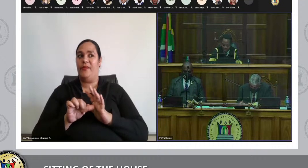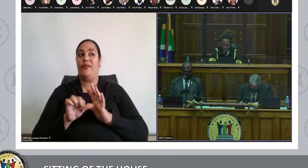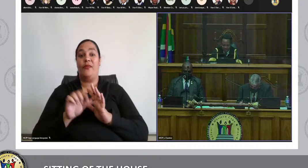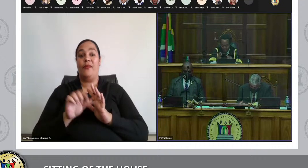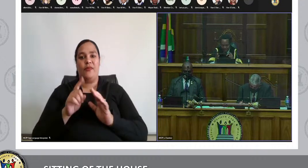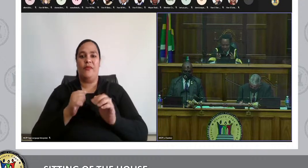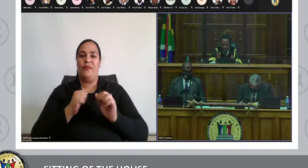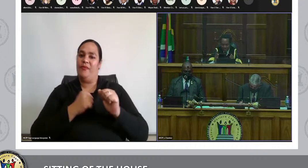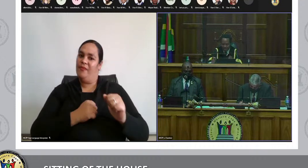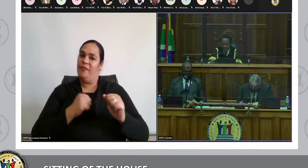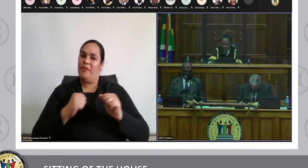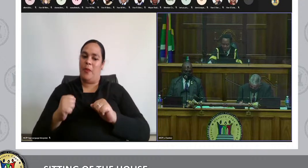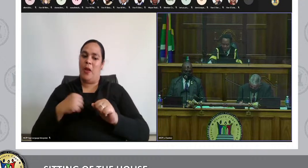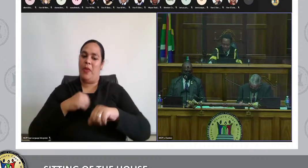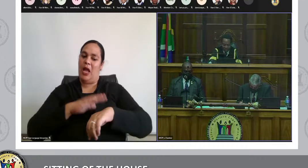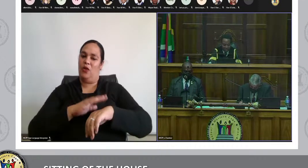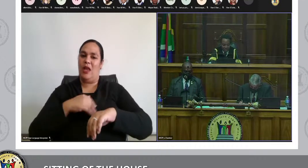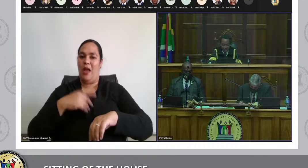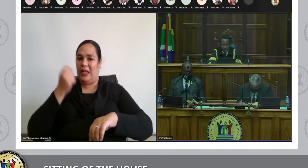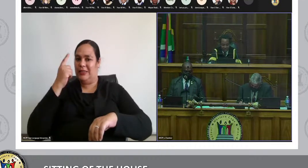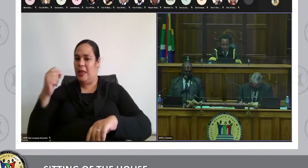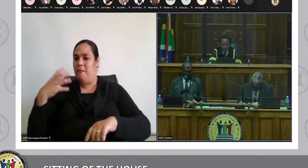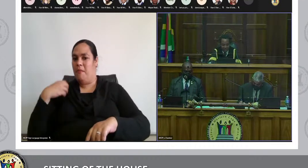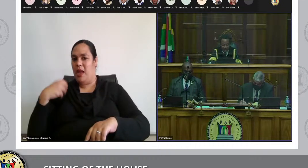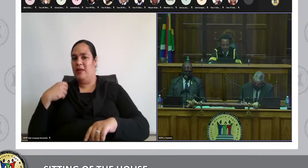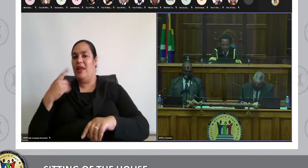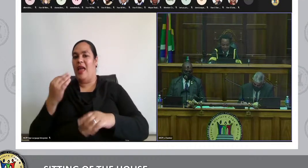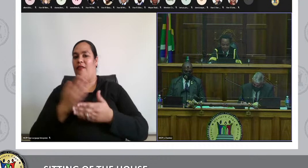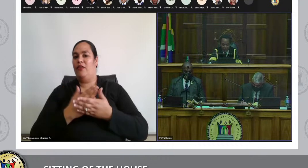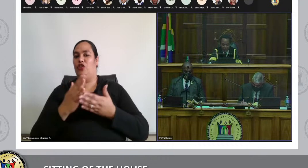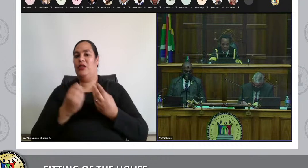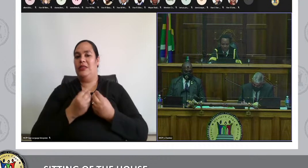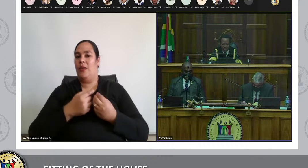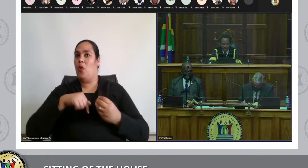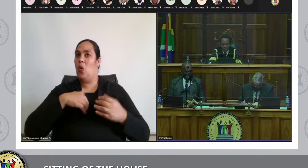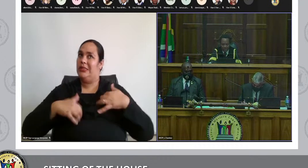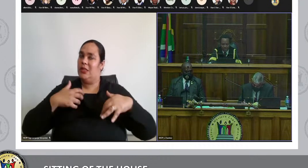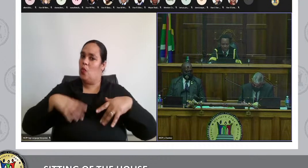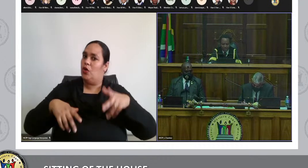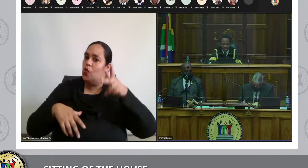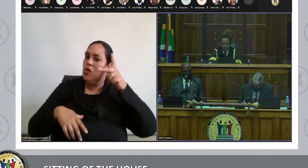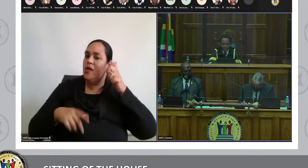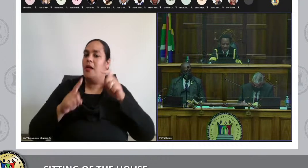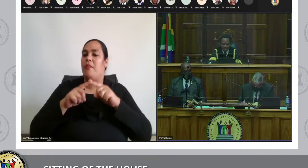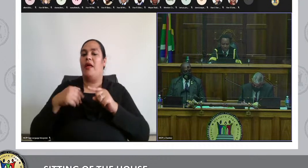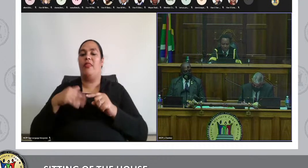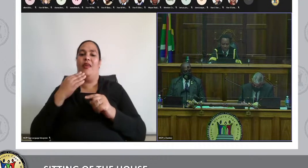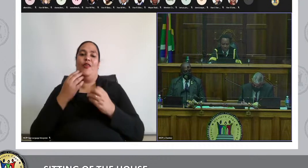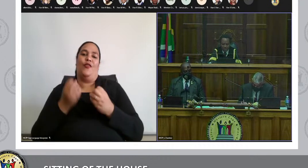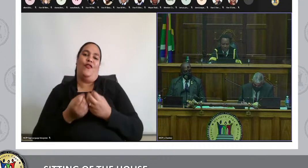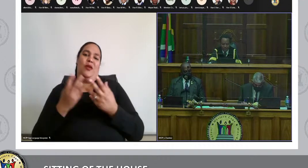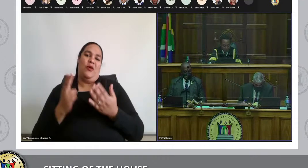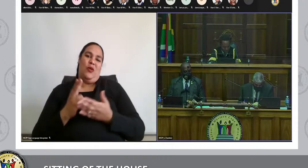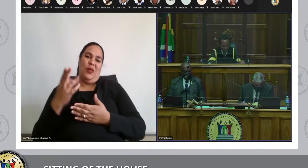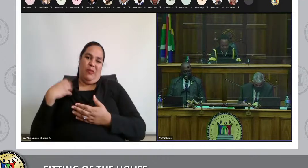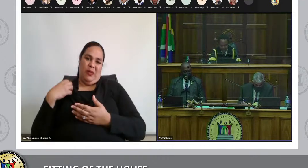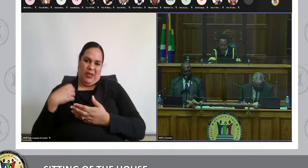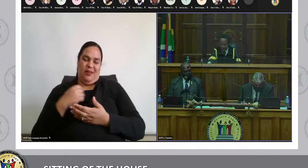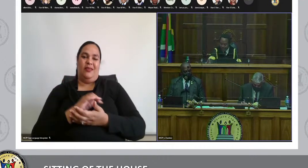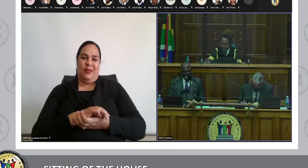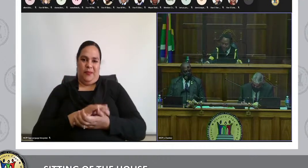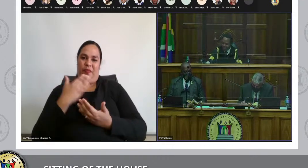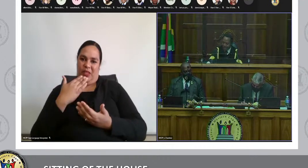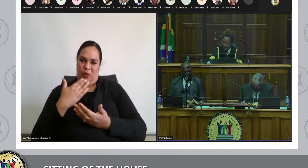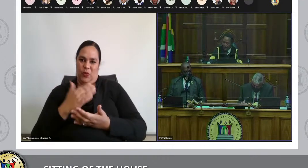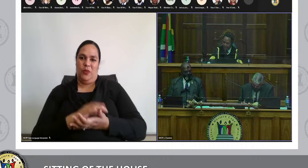stick to our time, but I understand the Minister was sharing something that we all want to hear, but thank you very much, Honorable Minister. Thank